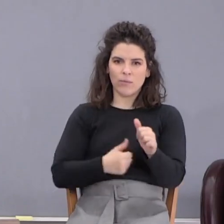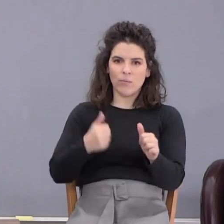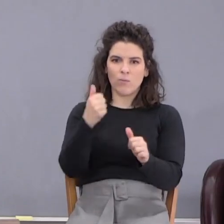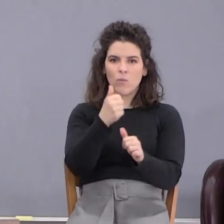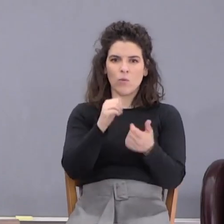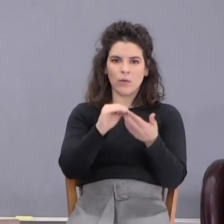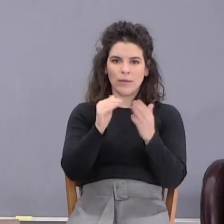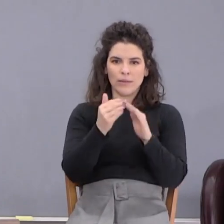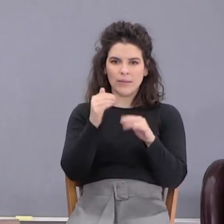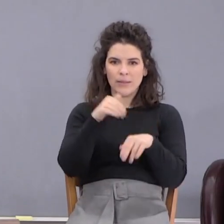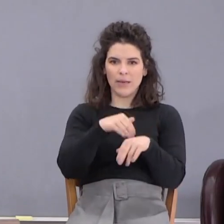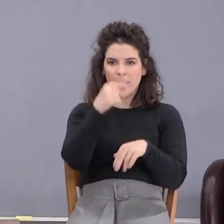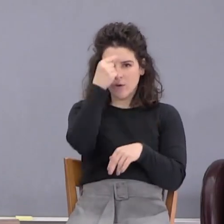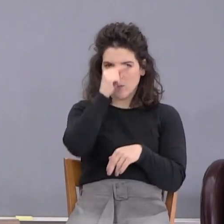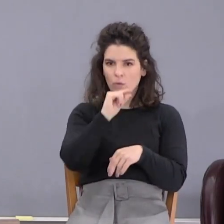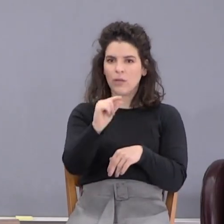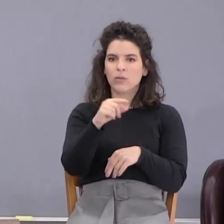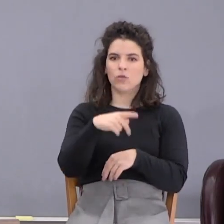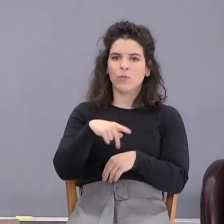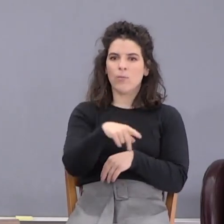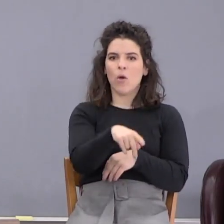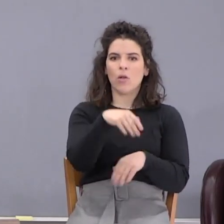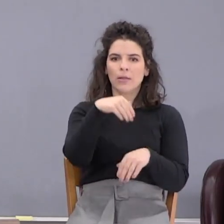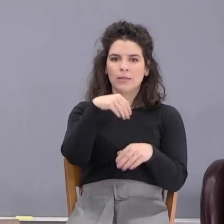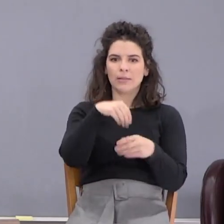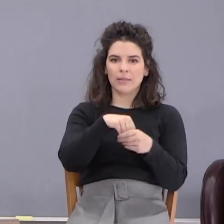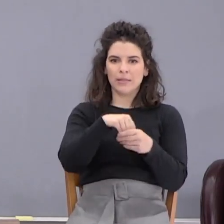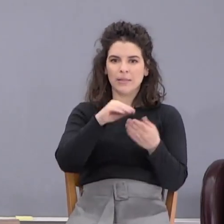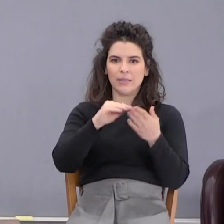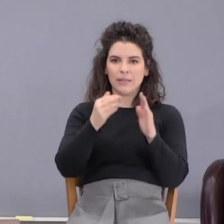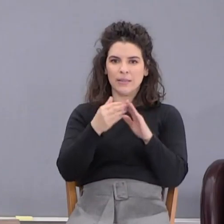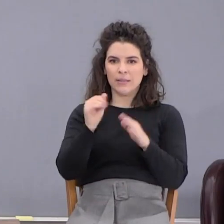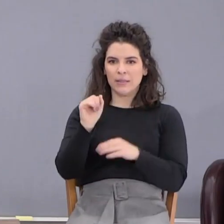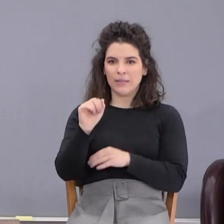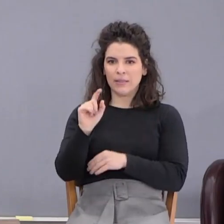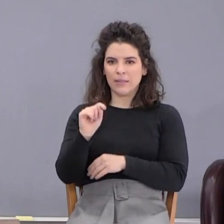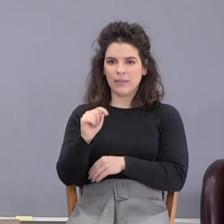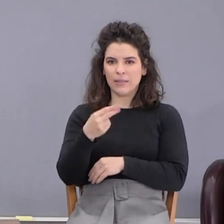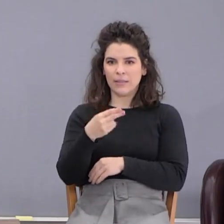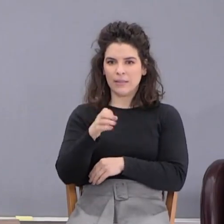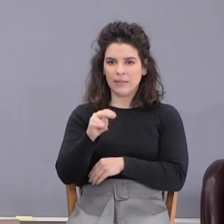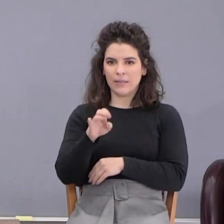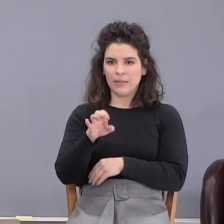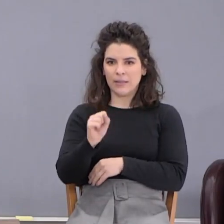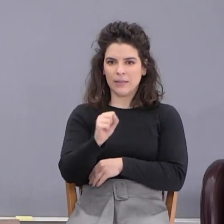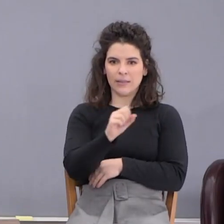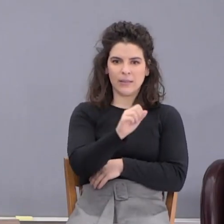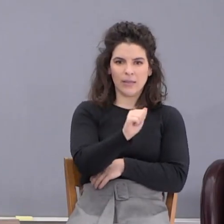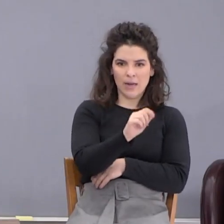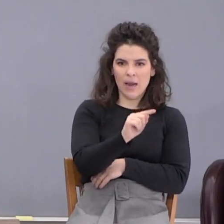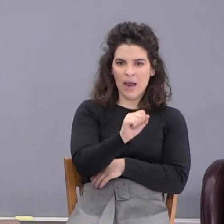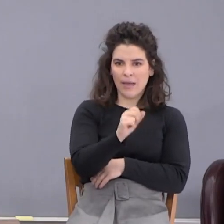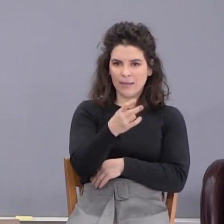is in Athens in Acts chapter 17, right? And if you notice there at